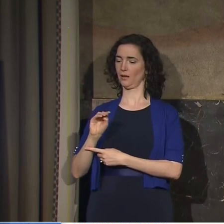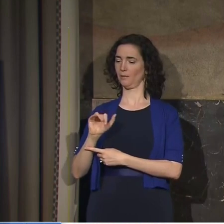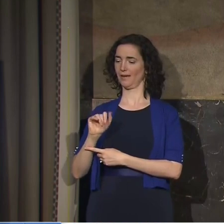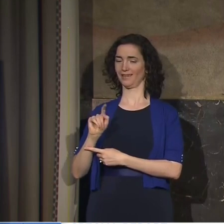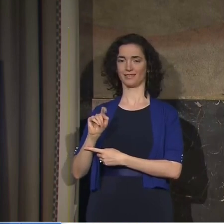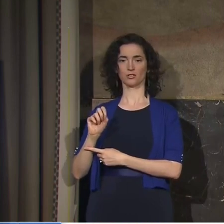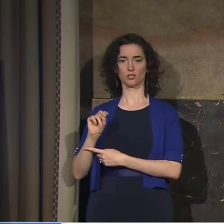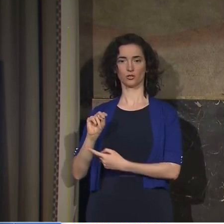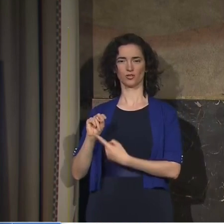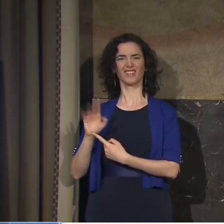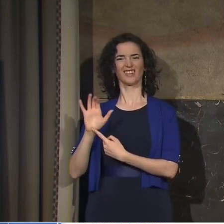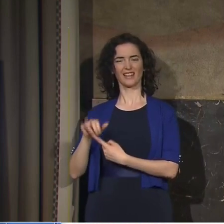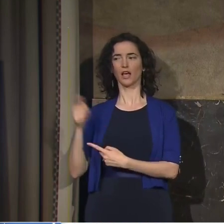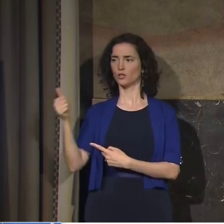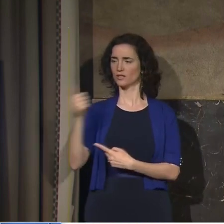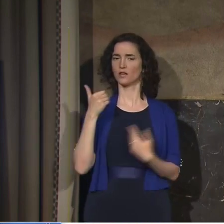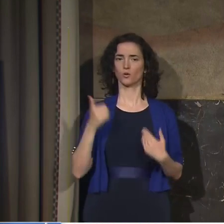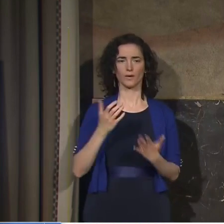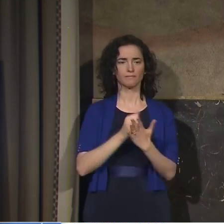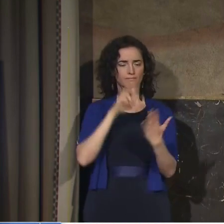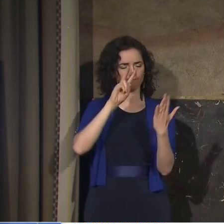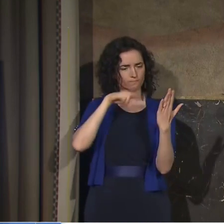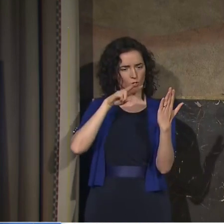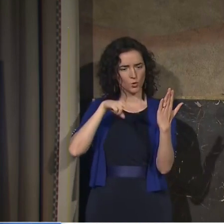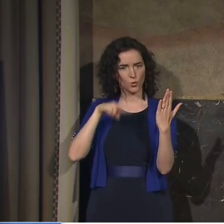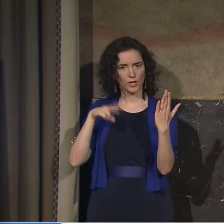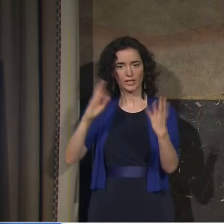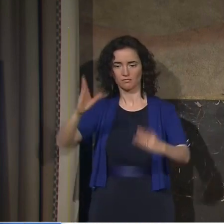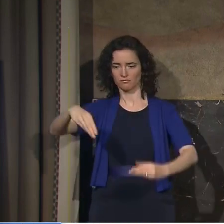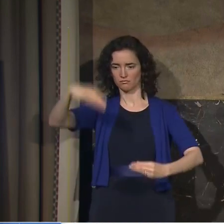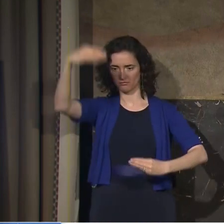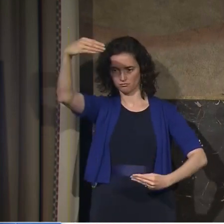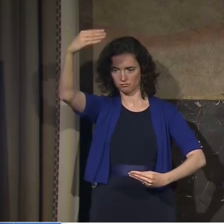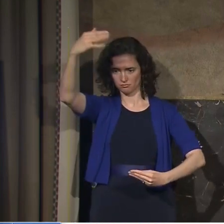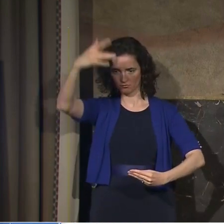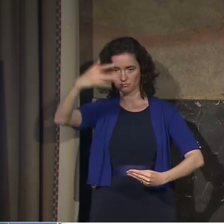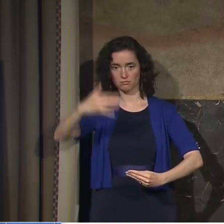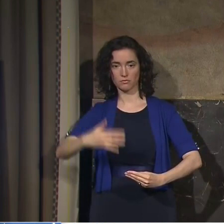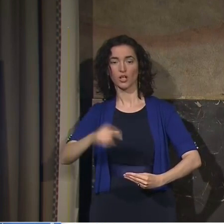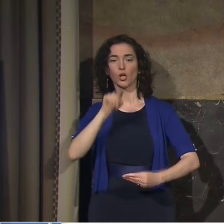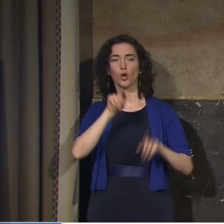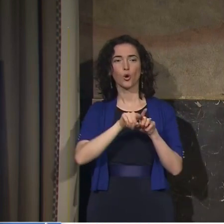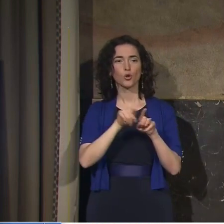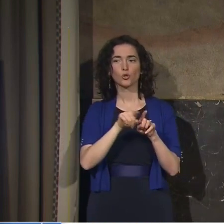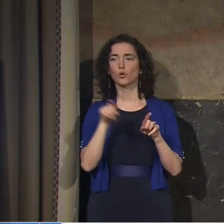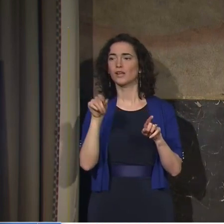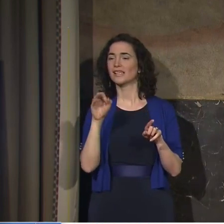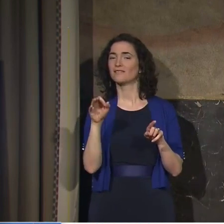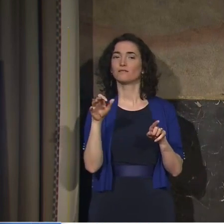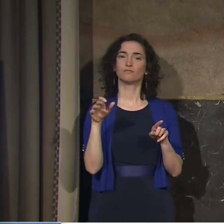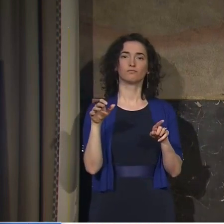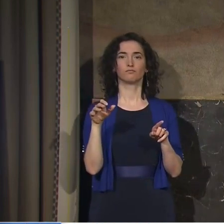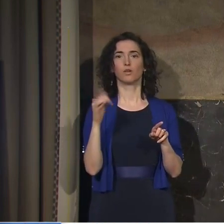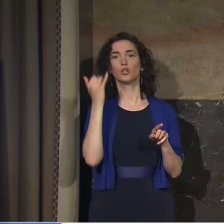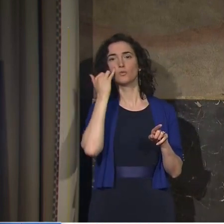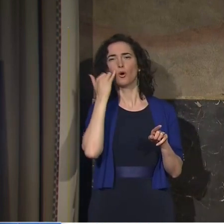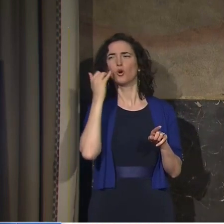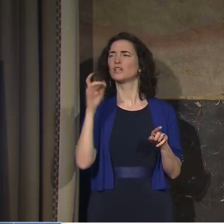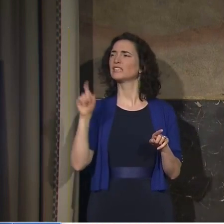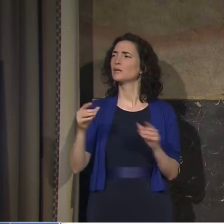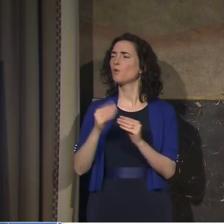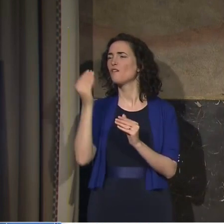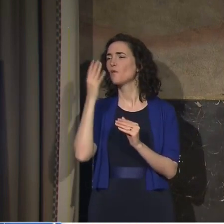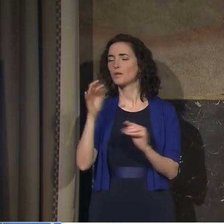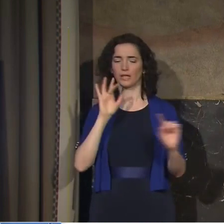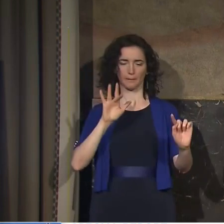complete document that will give you links to different places that if you need to go see certain things, such